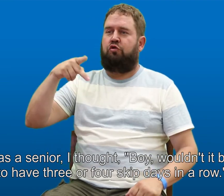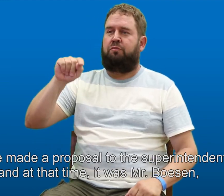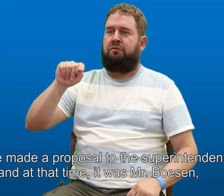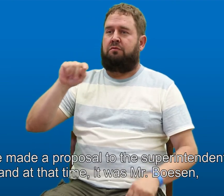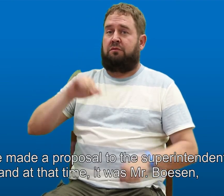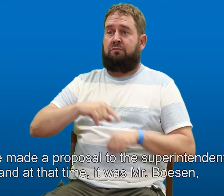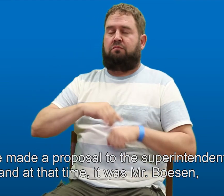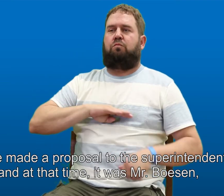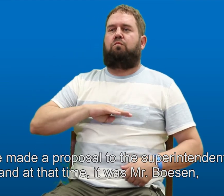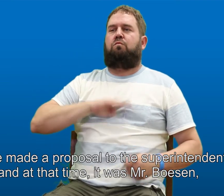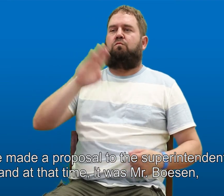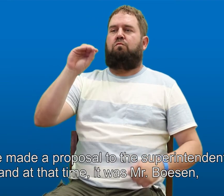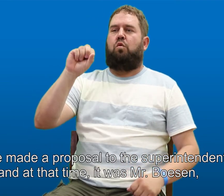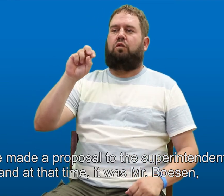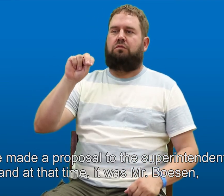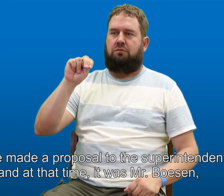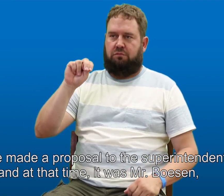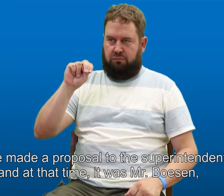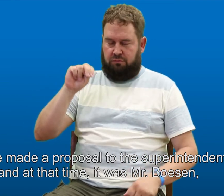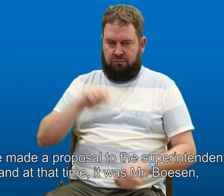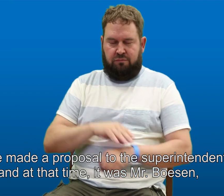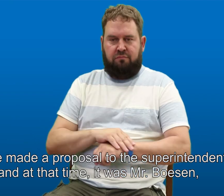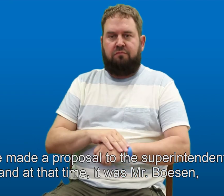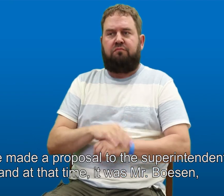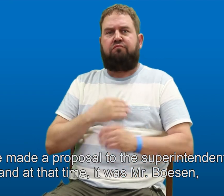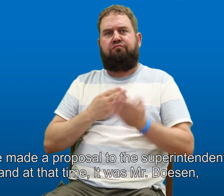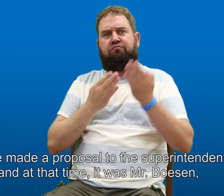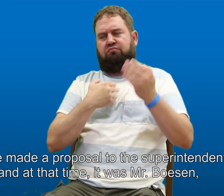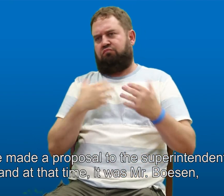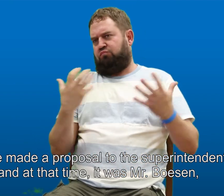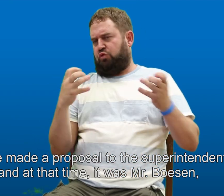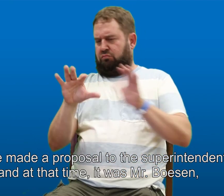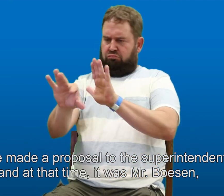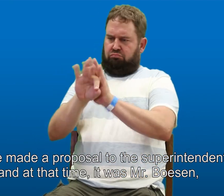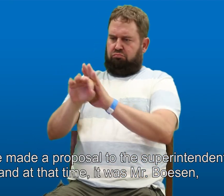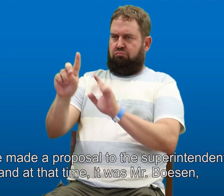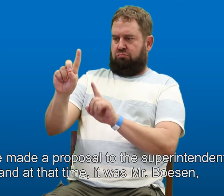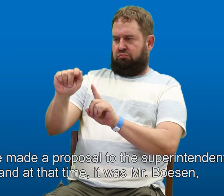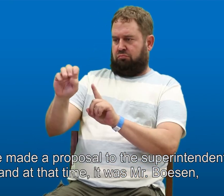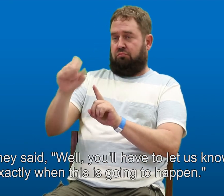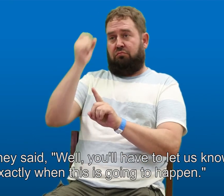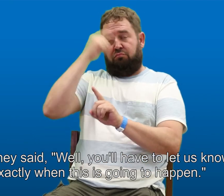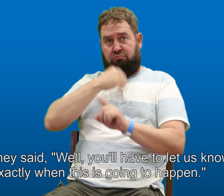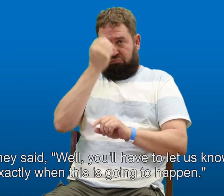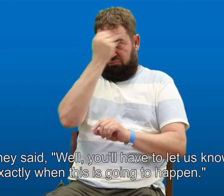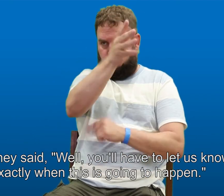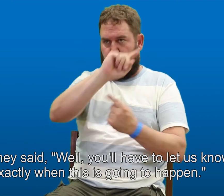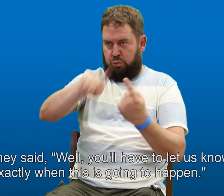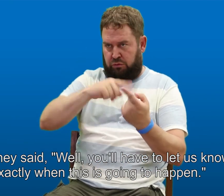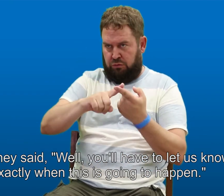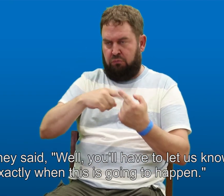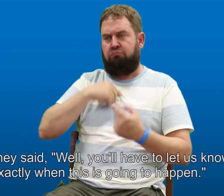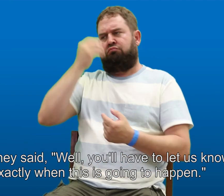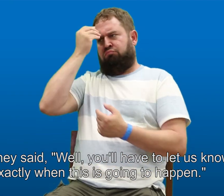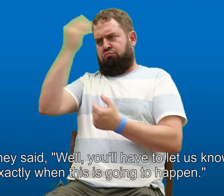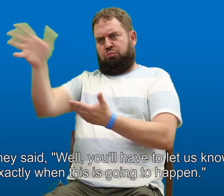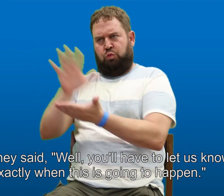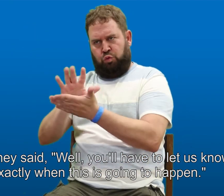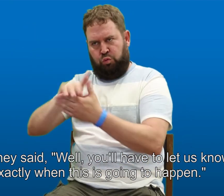made a proposal to the superintendent, and at that time it was Mr. Bowes, who was the superintendent, and they said, well, you have to let us know exactly